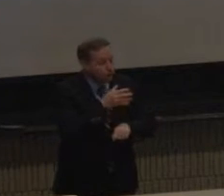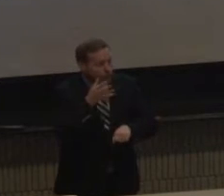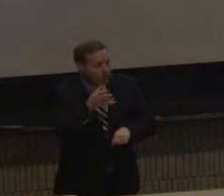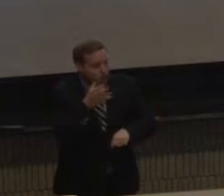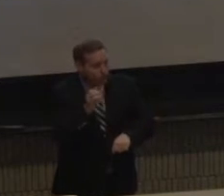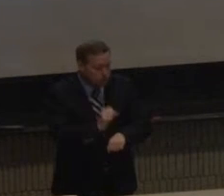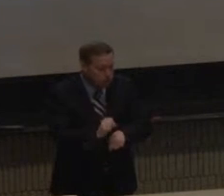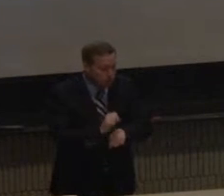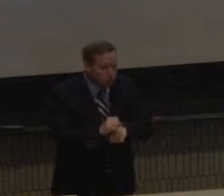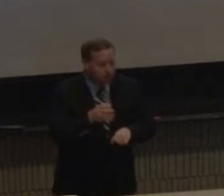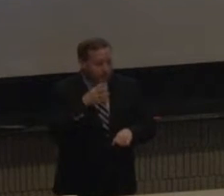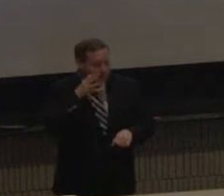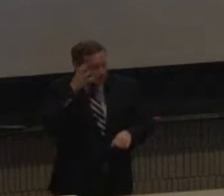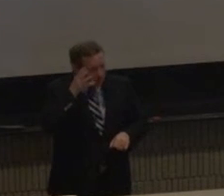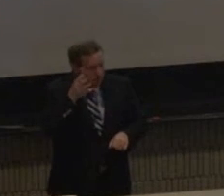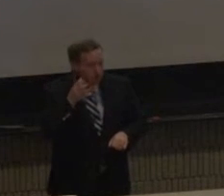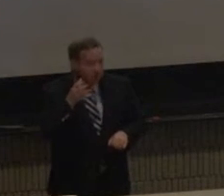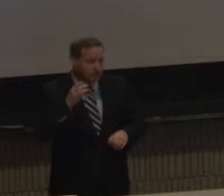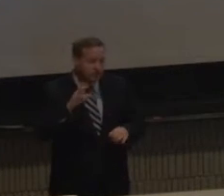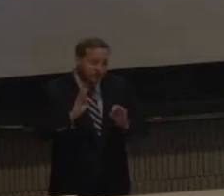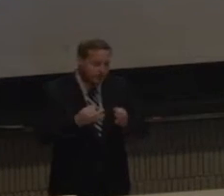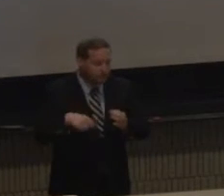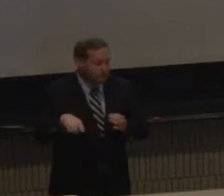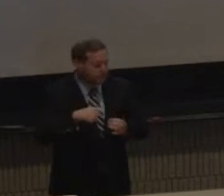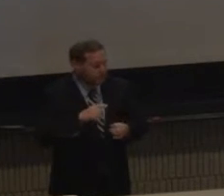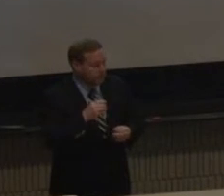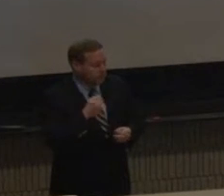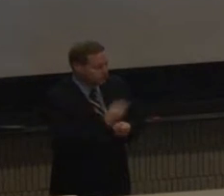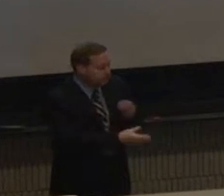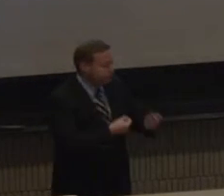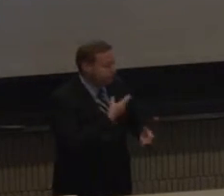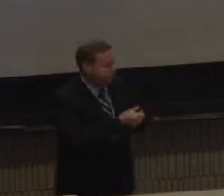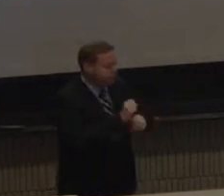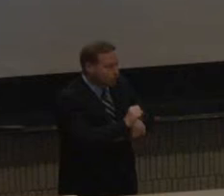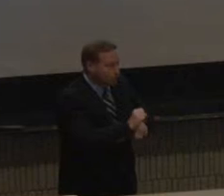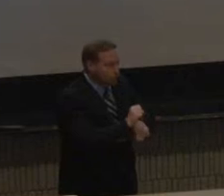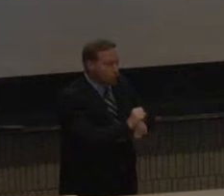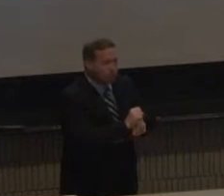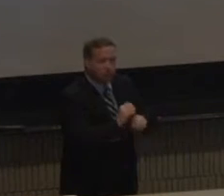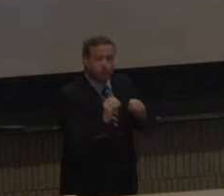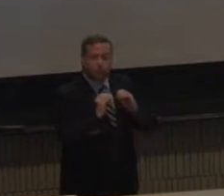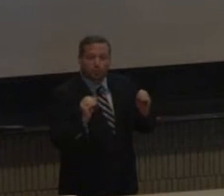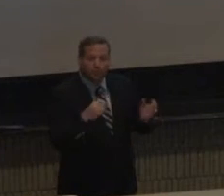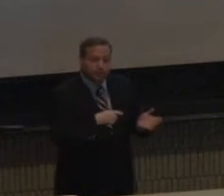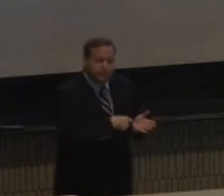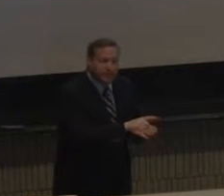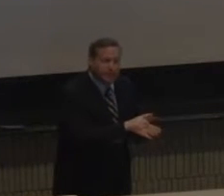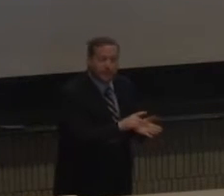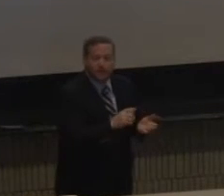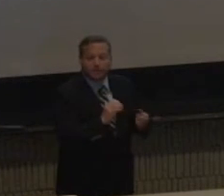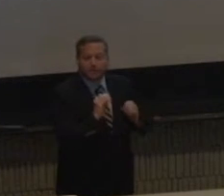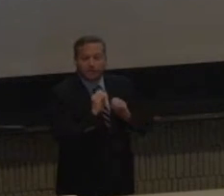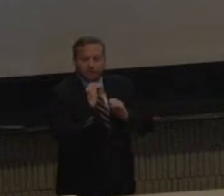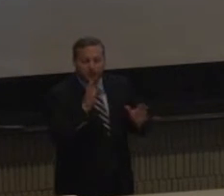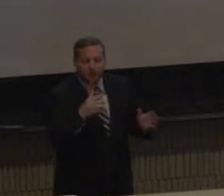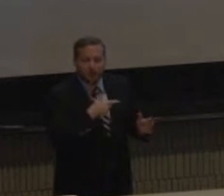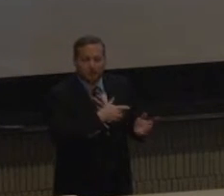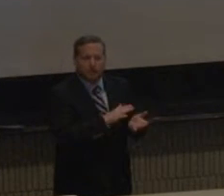So what that means in terms of their life is they're typically homebound, they're given work to